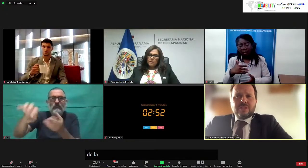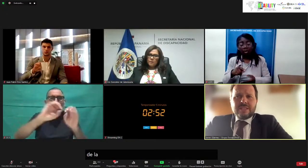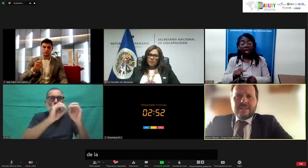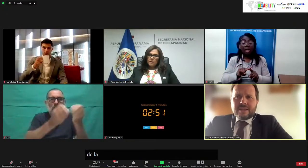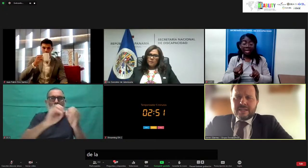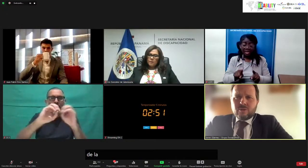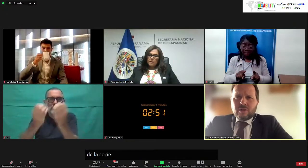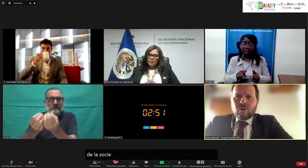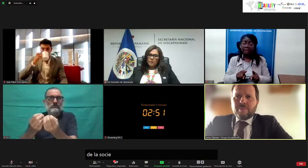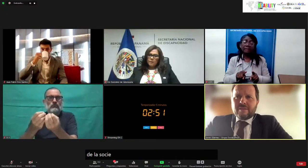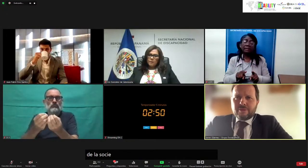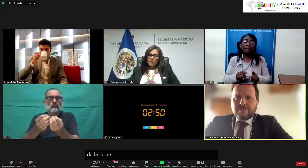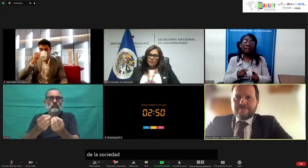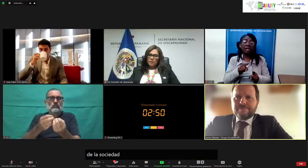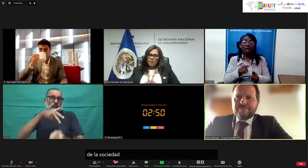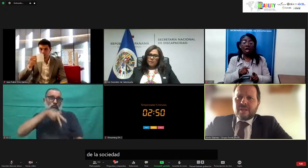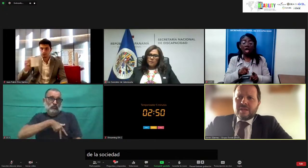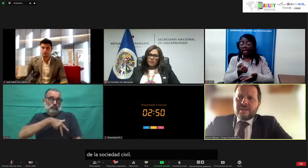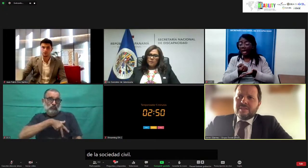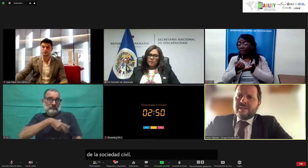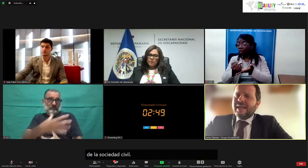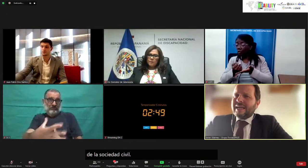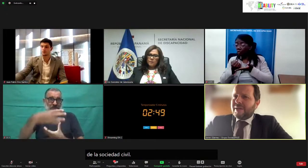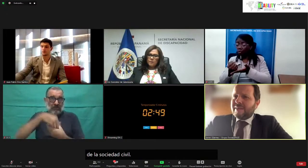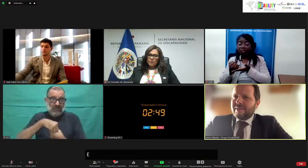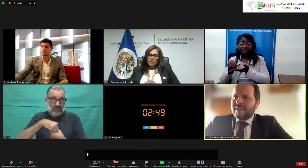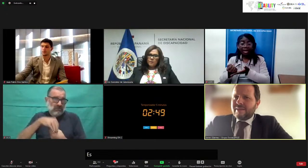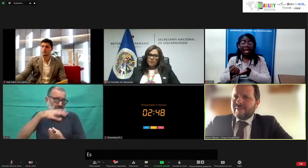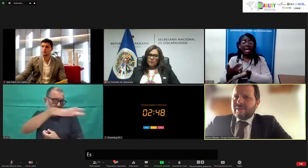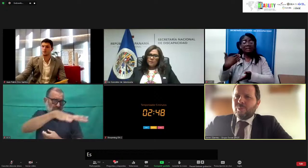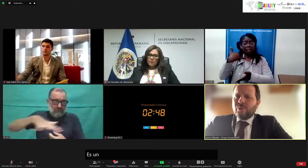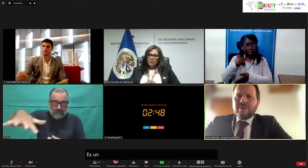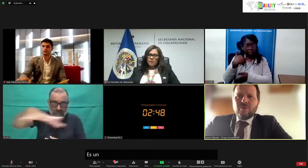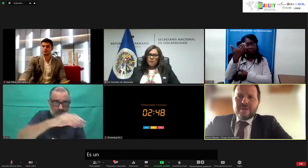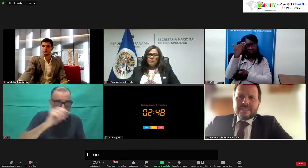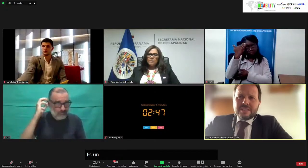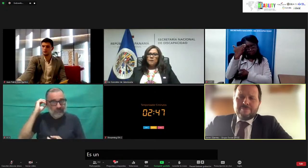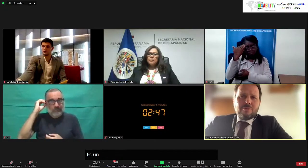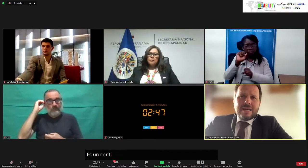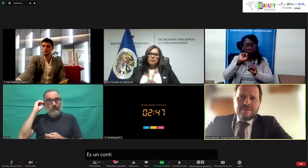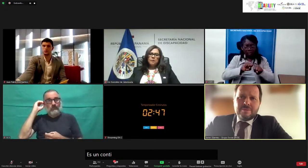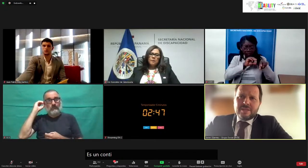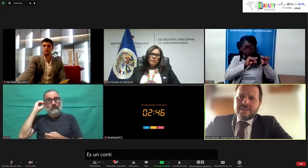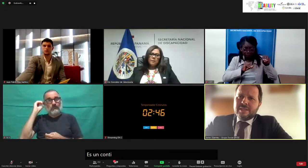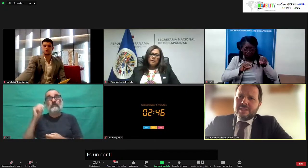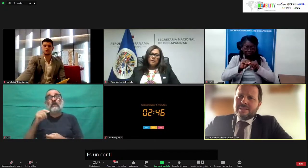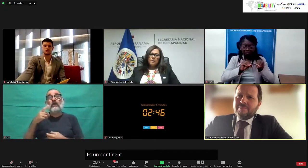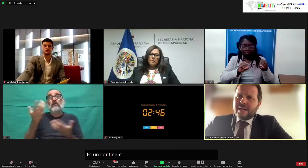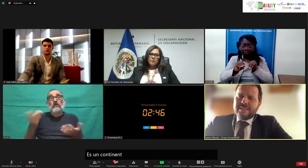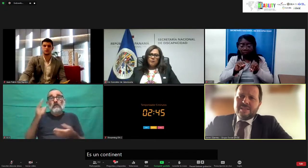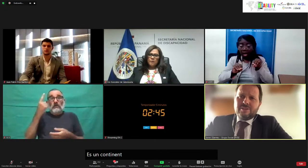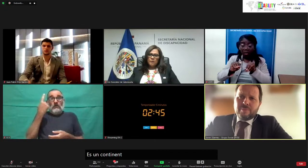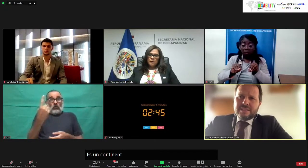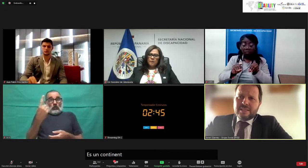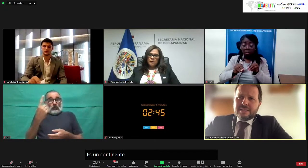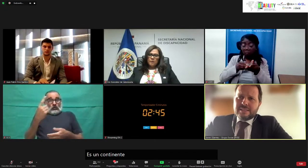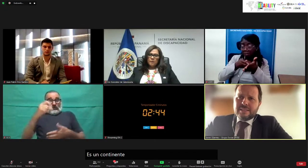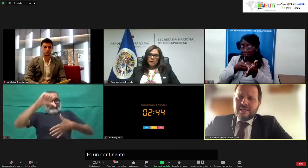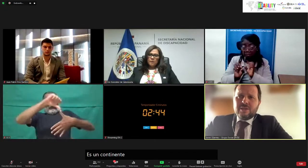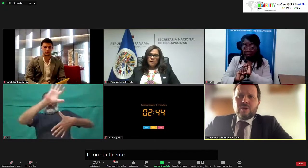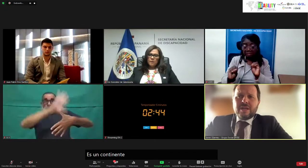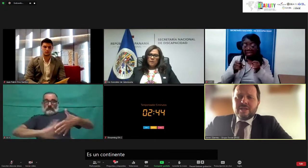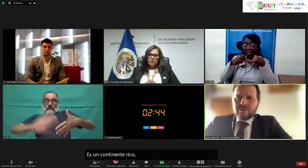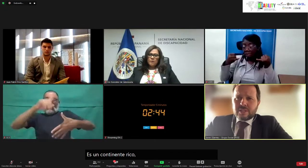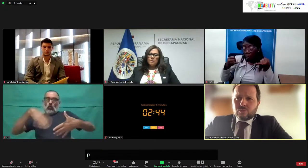in experiences this is a rich continent regarding cooperation it has the capacity of moving